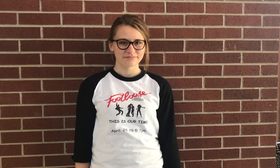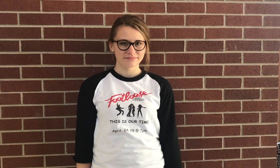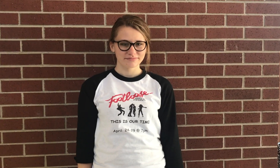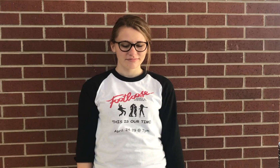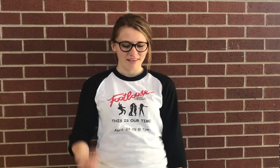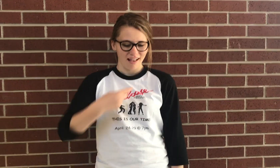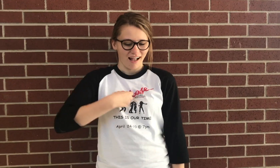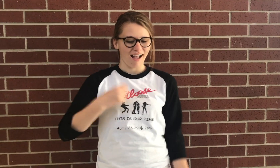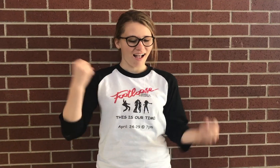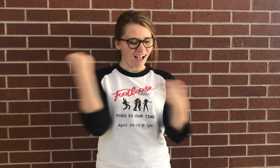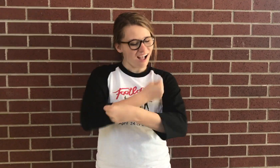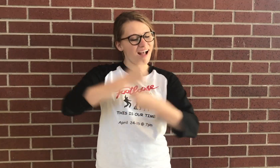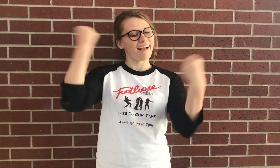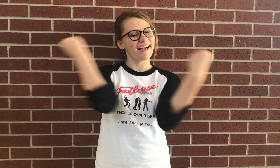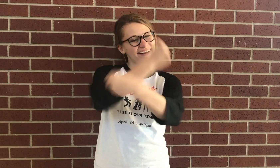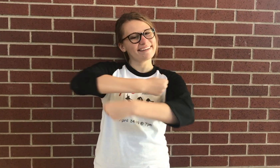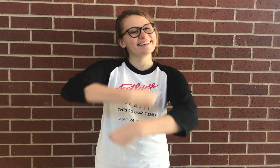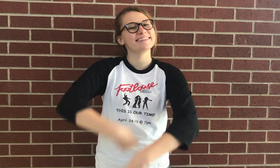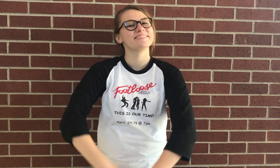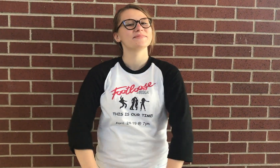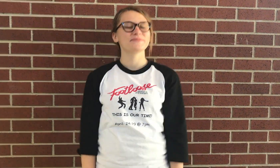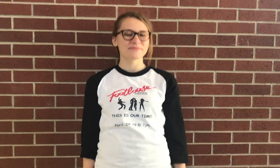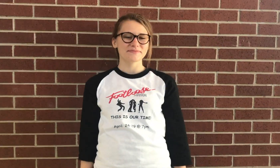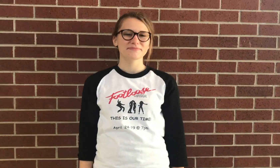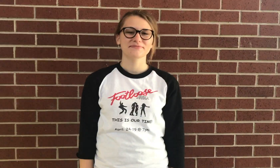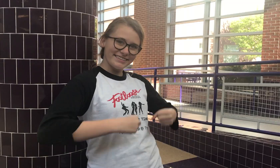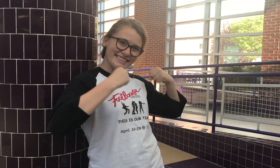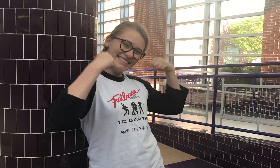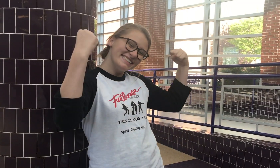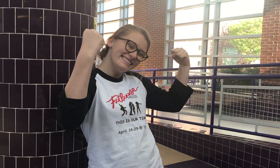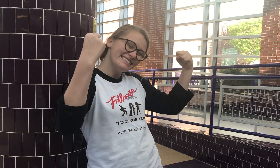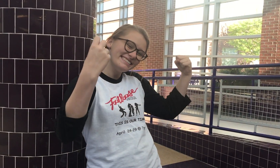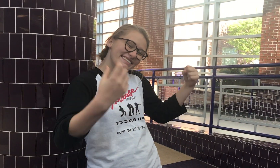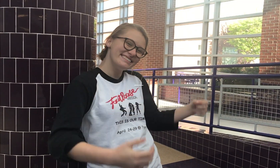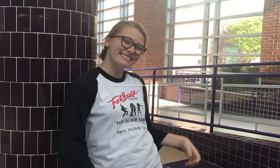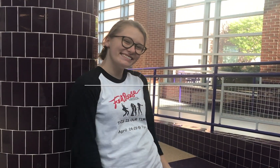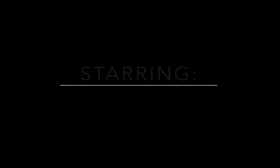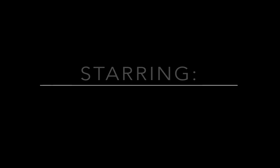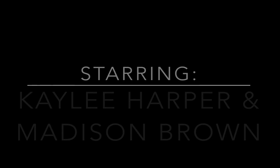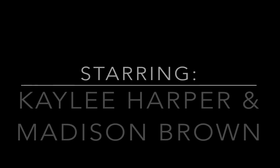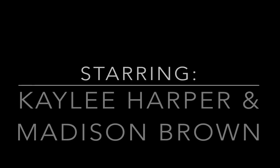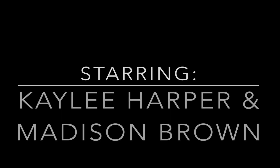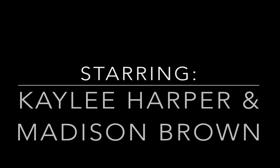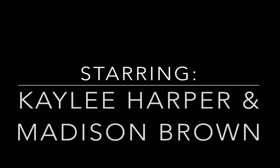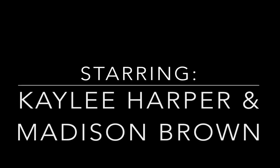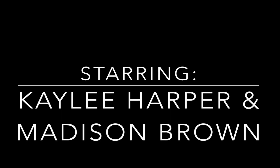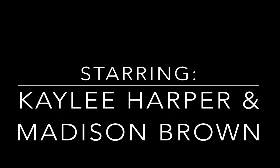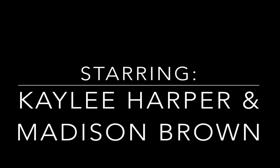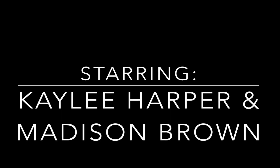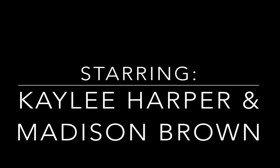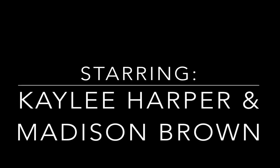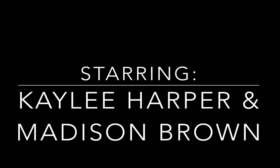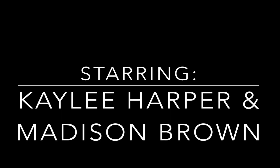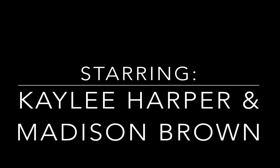No, I've still got a lot of fight left in me I'm gonna the just strong can't out be all out of you